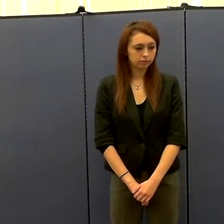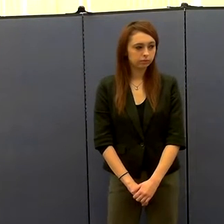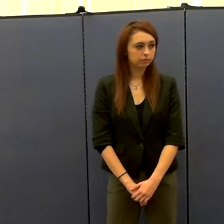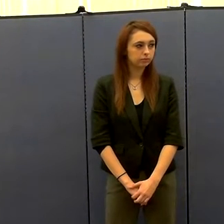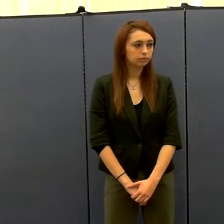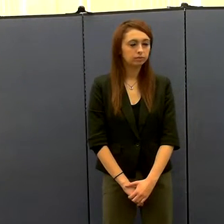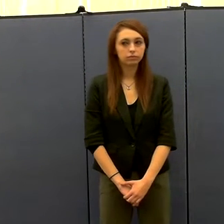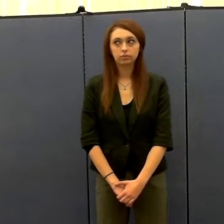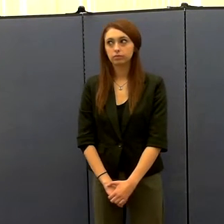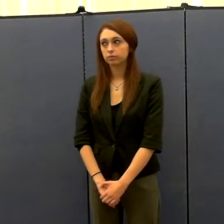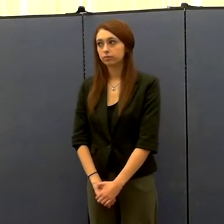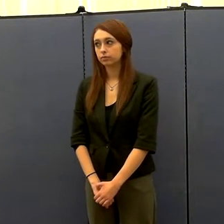Did it record the beginning part?